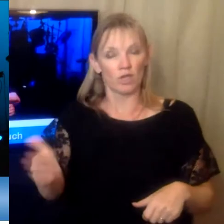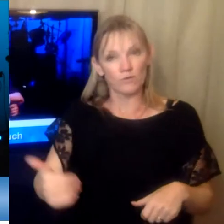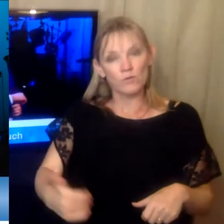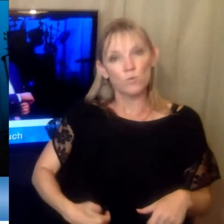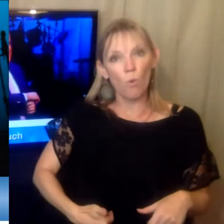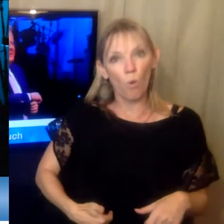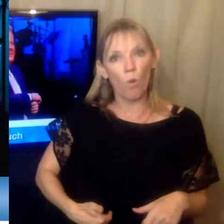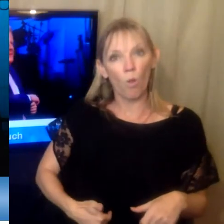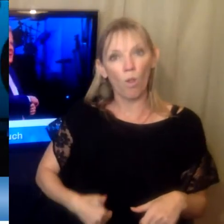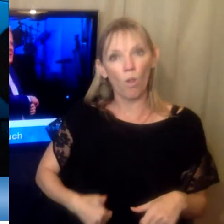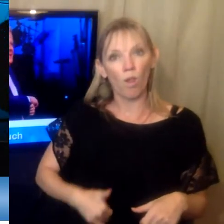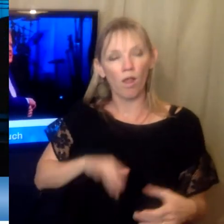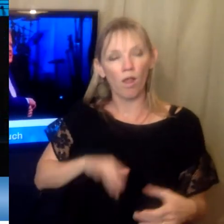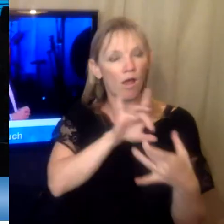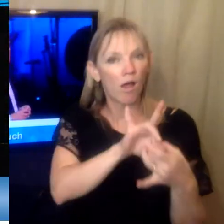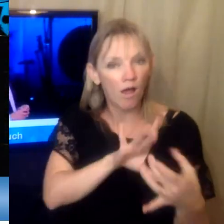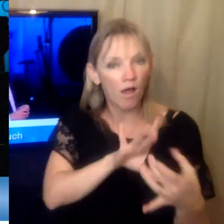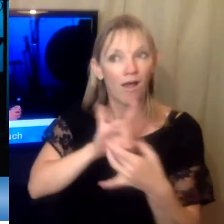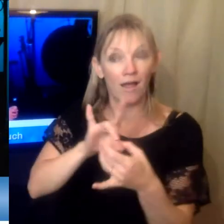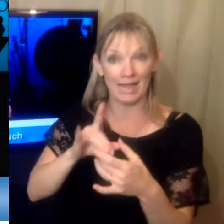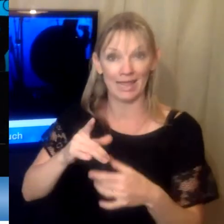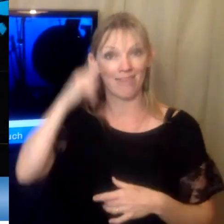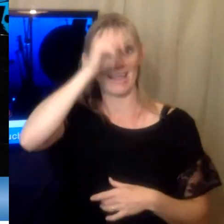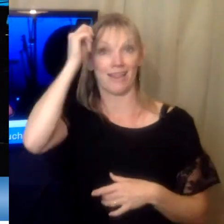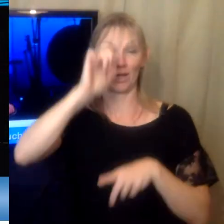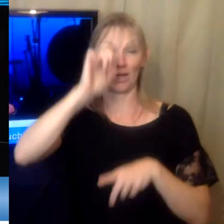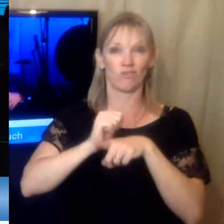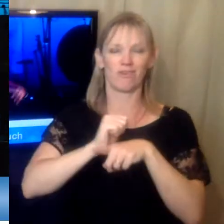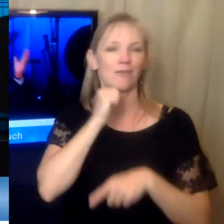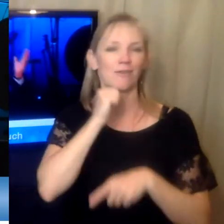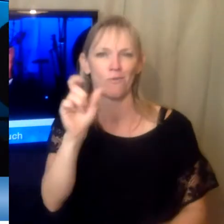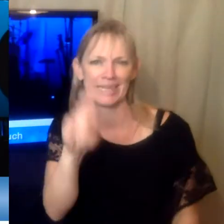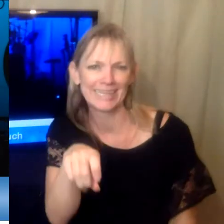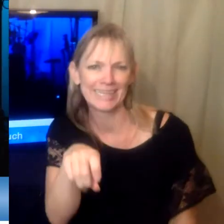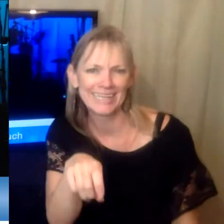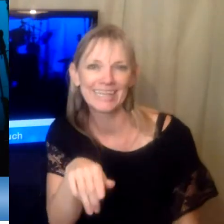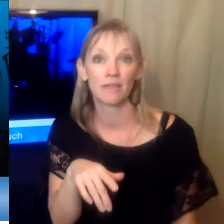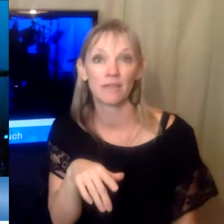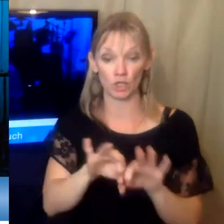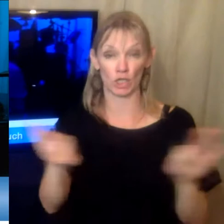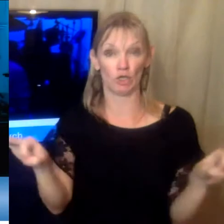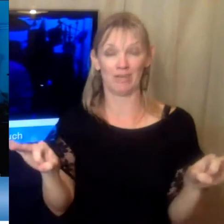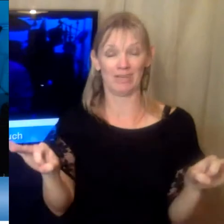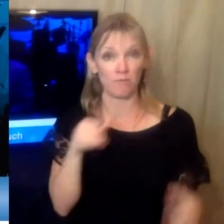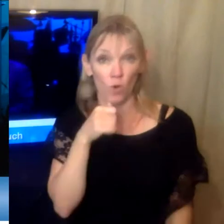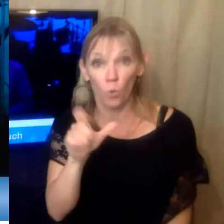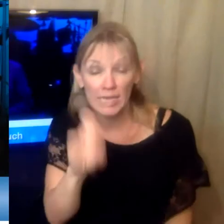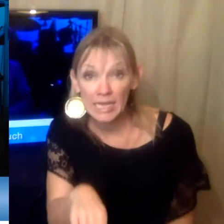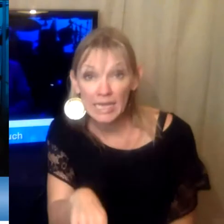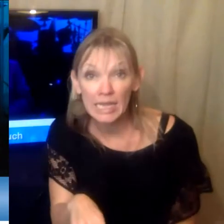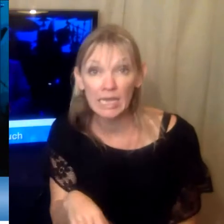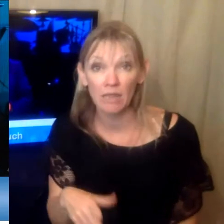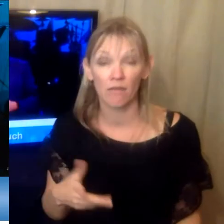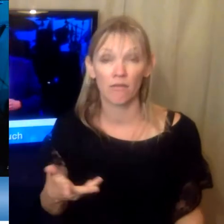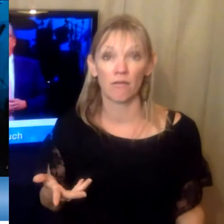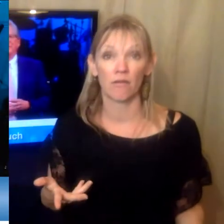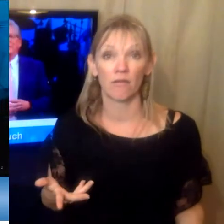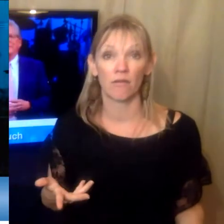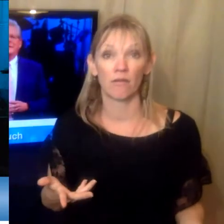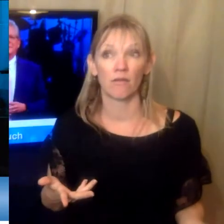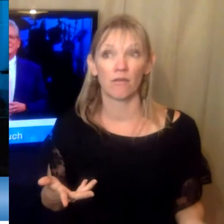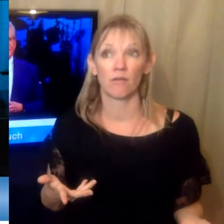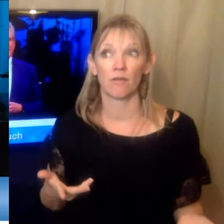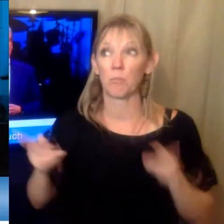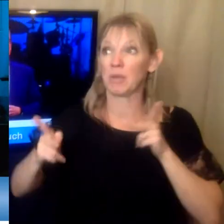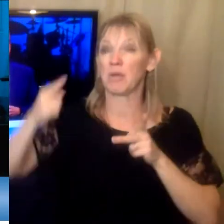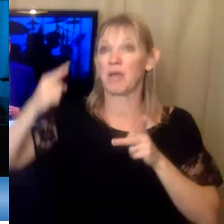You don't have to have theological training. You don't have to have any degrees of any kind. You don't have to have any of what people think